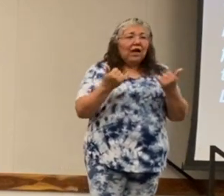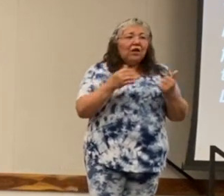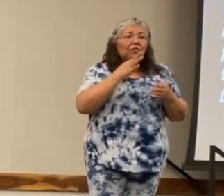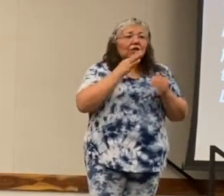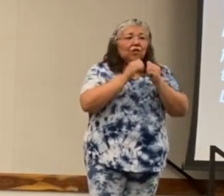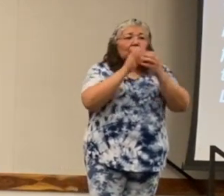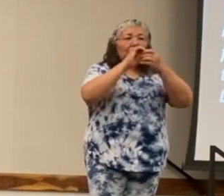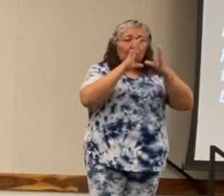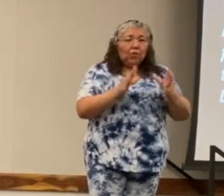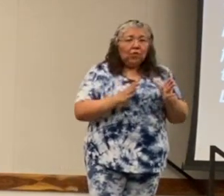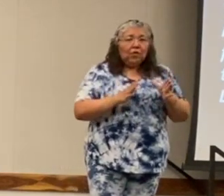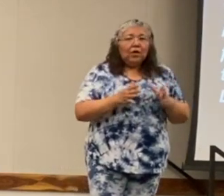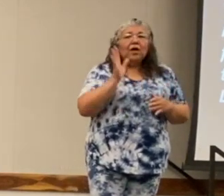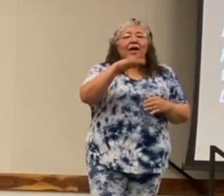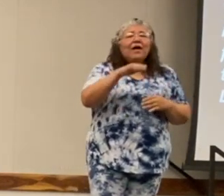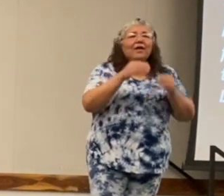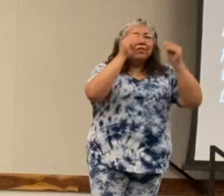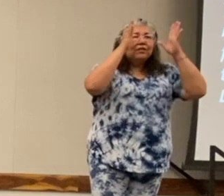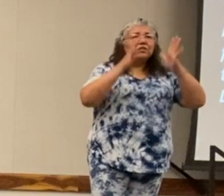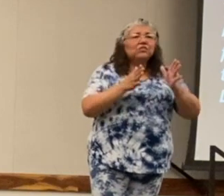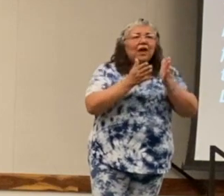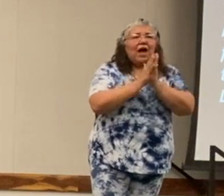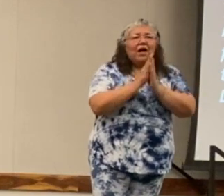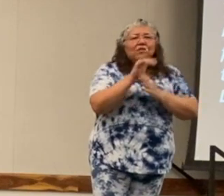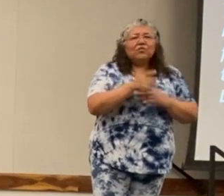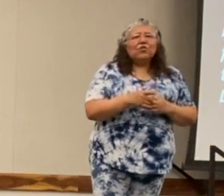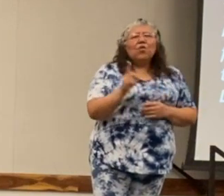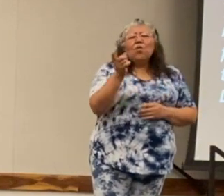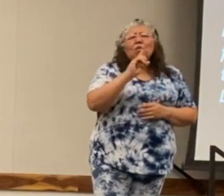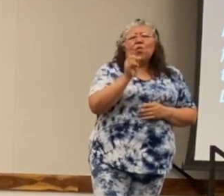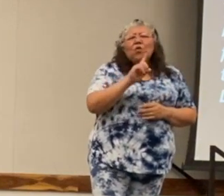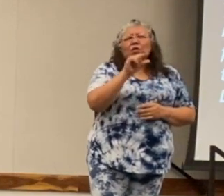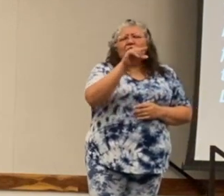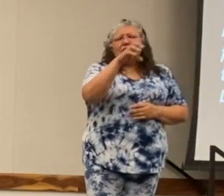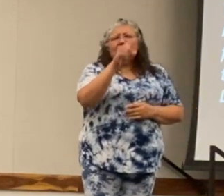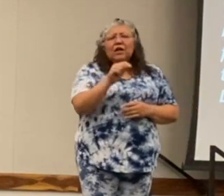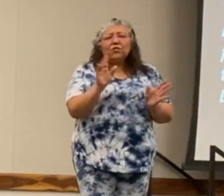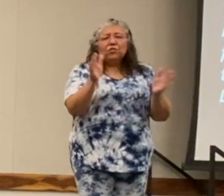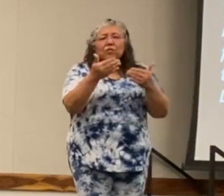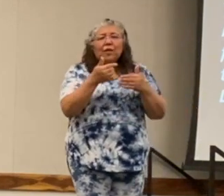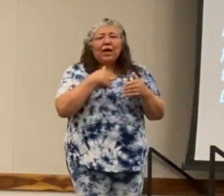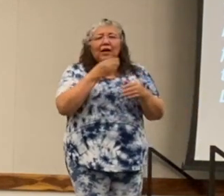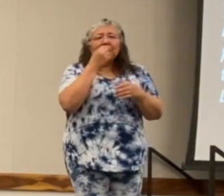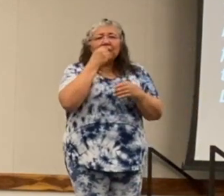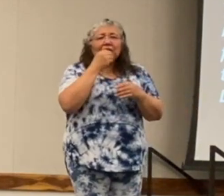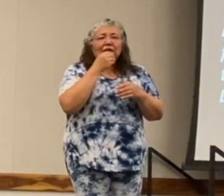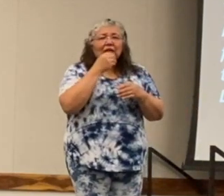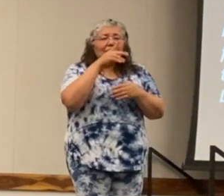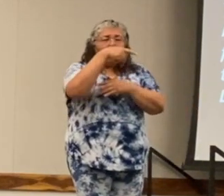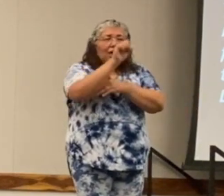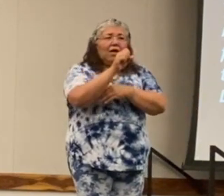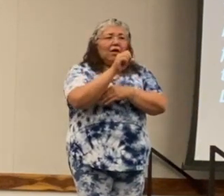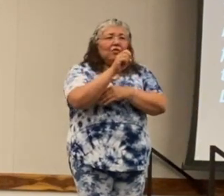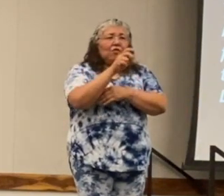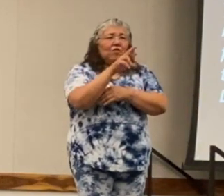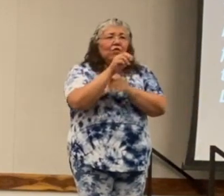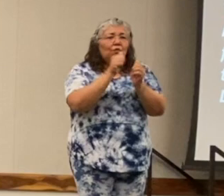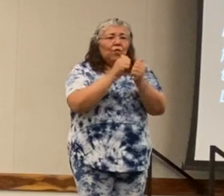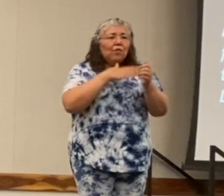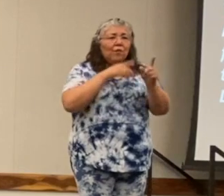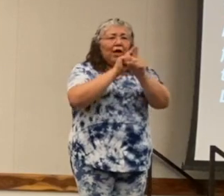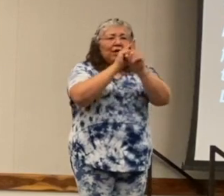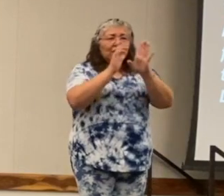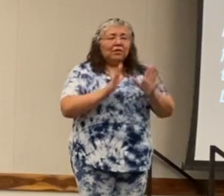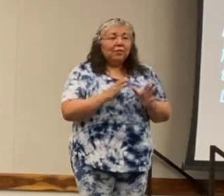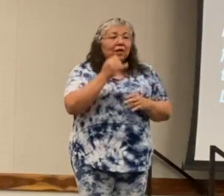of the house. Hey, the teacher asks you, where's the guest room where I can eat the Passover with my disciples?